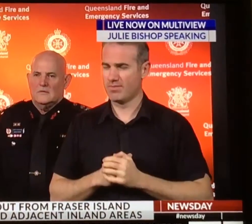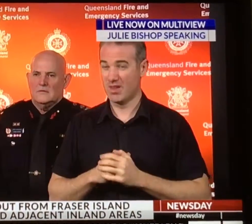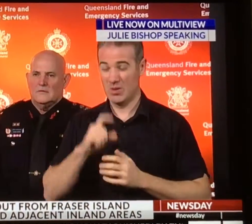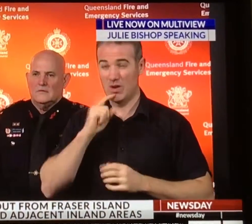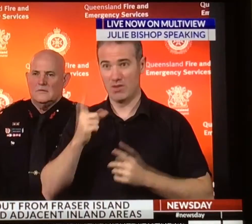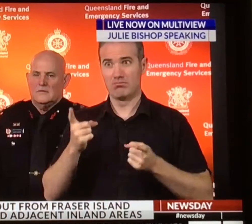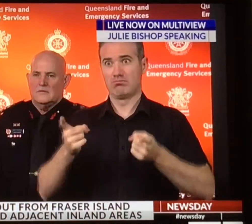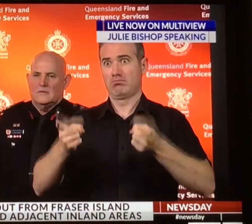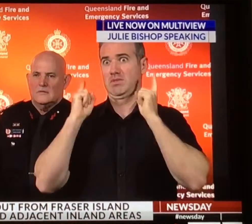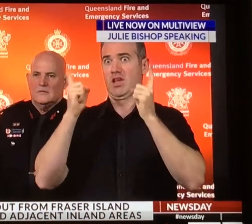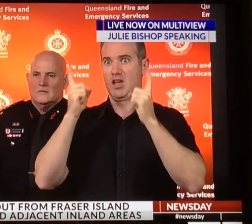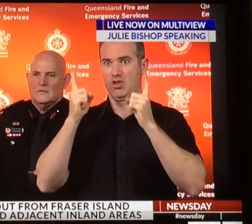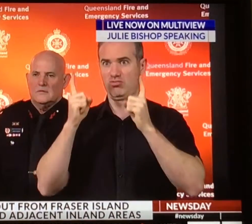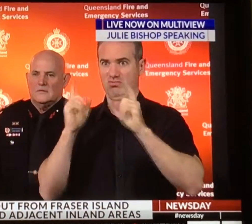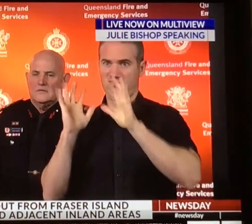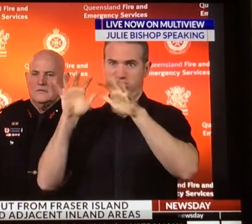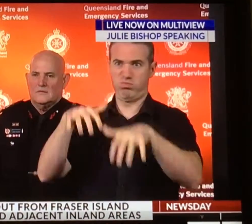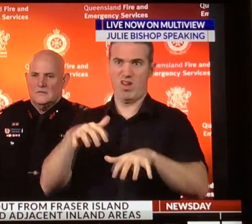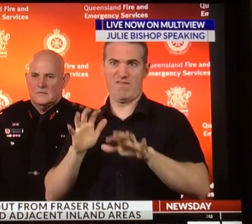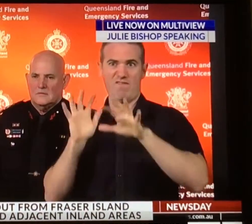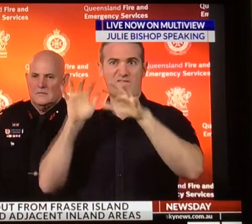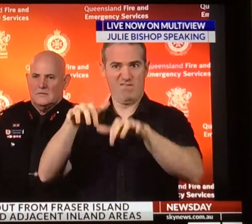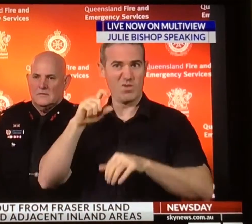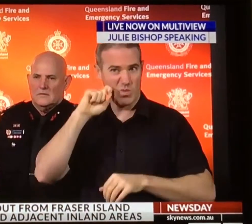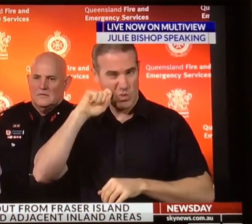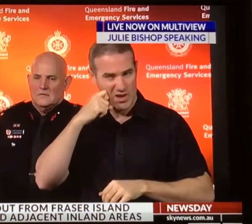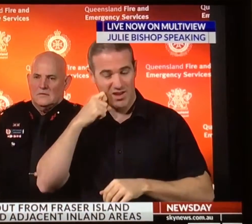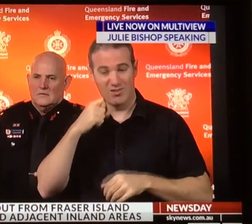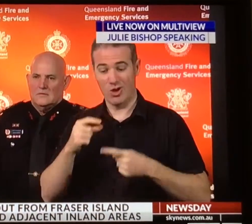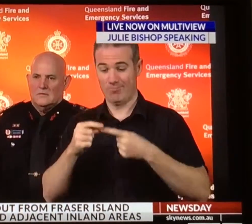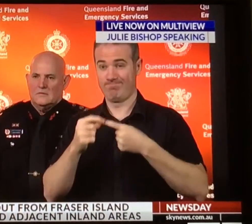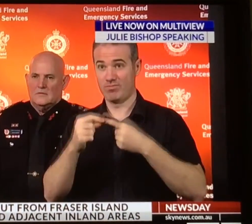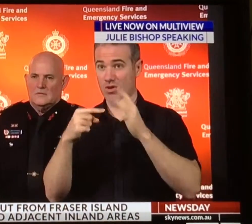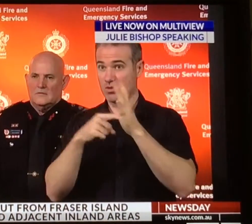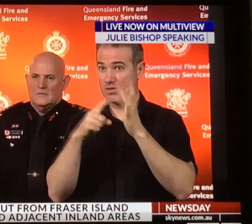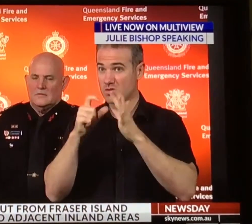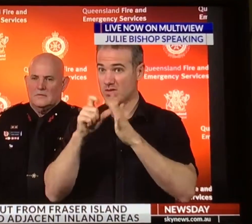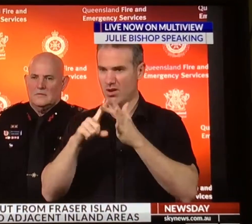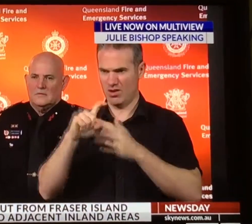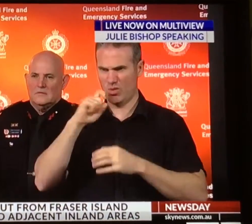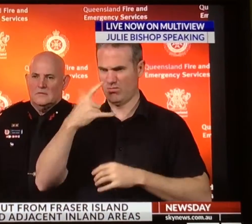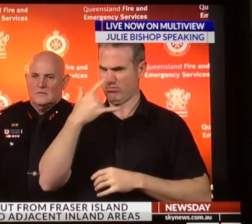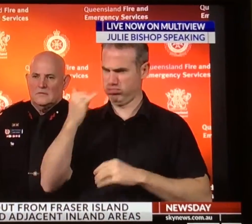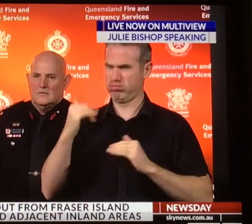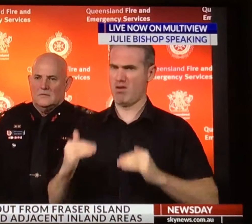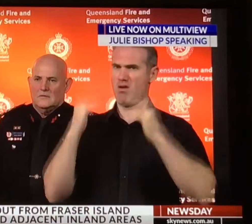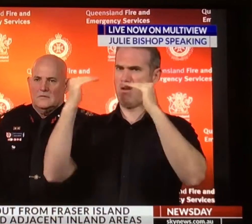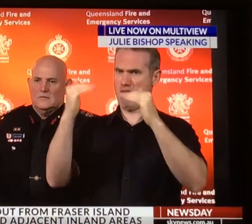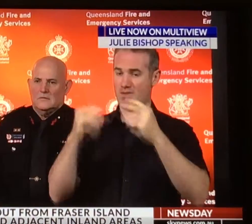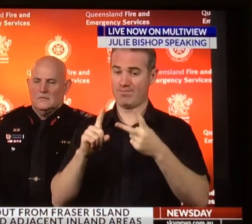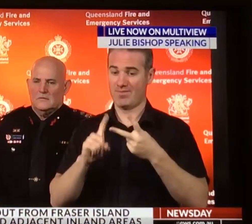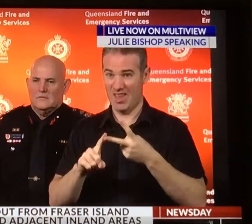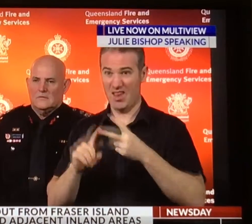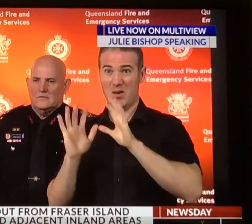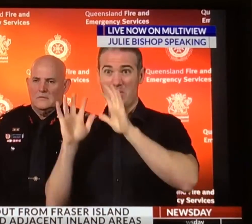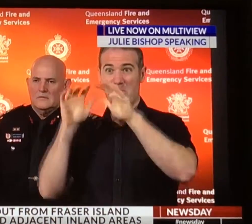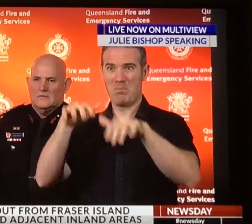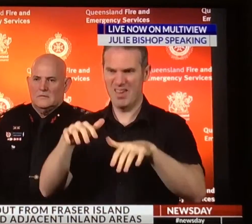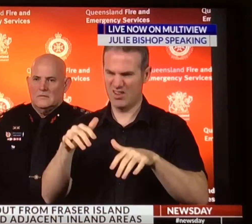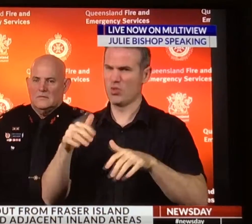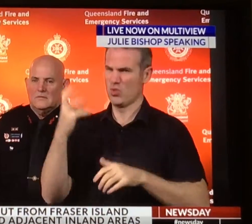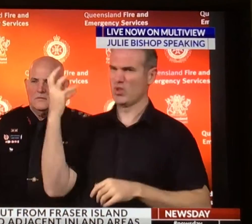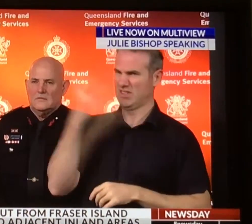dangerous surf conditions as well. So between the combination of those two factors, the higher than normal tides and the dangerous surf conditions, could just lead to some beach erosion